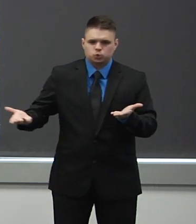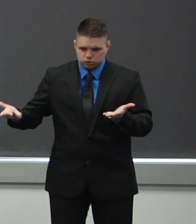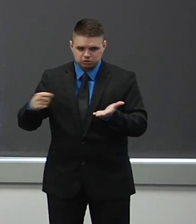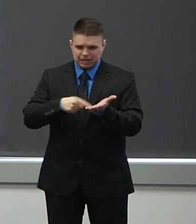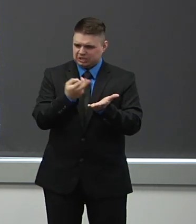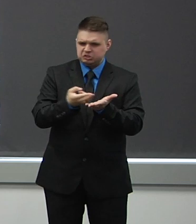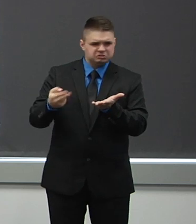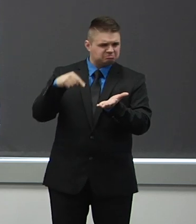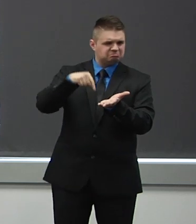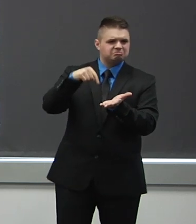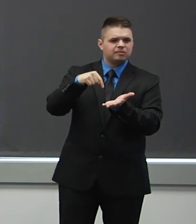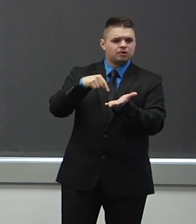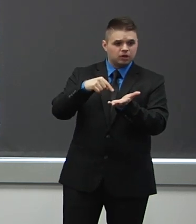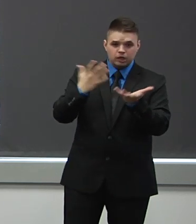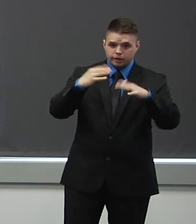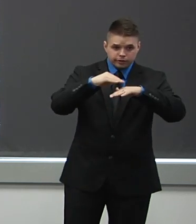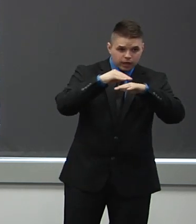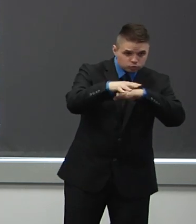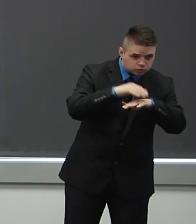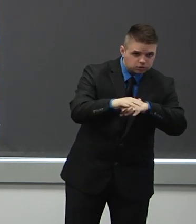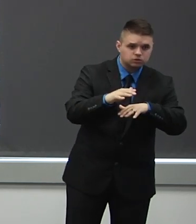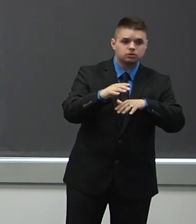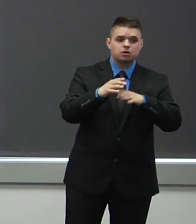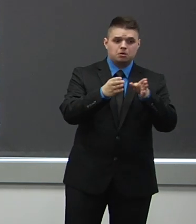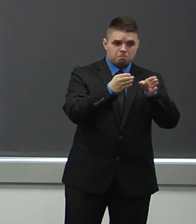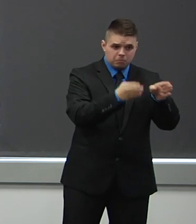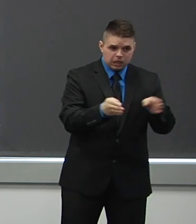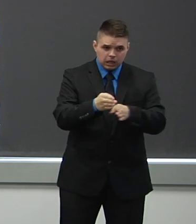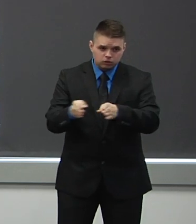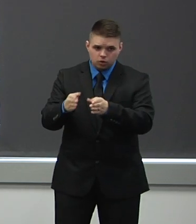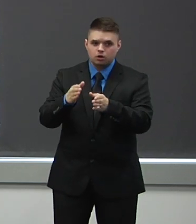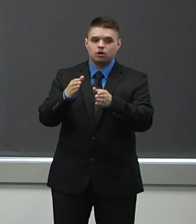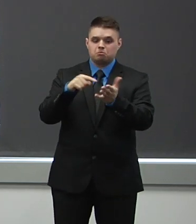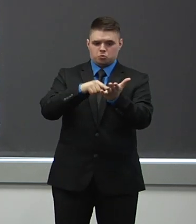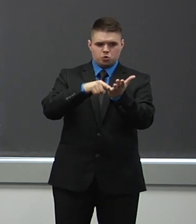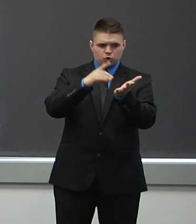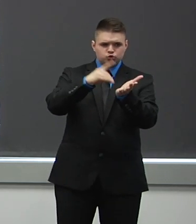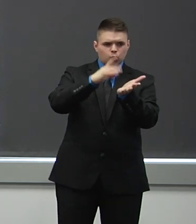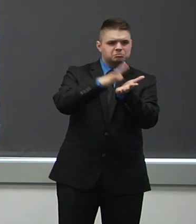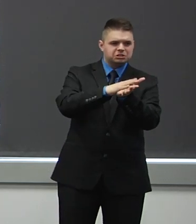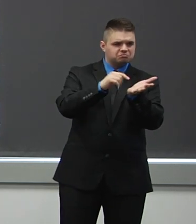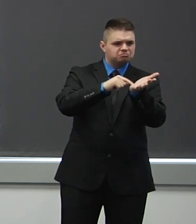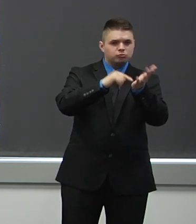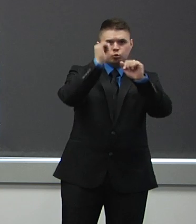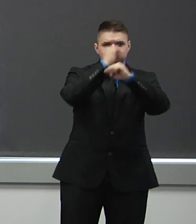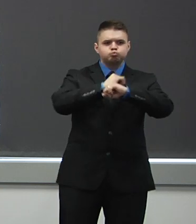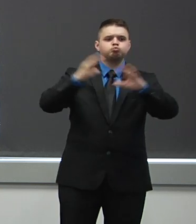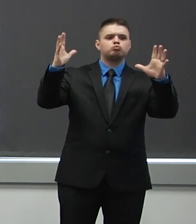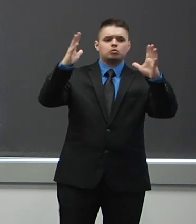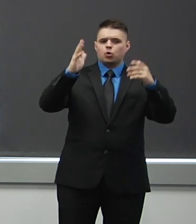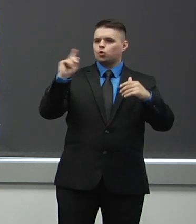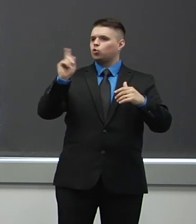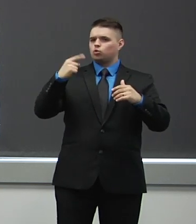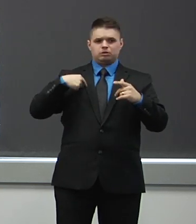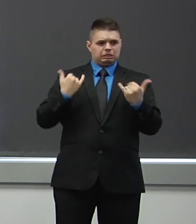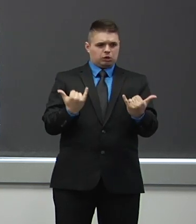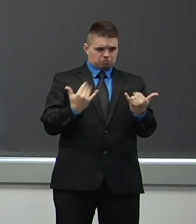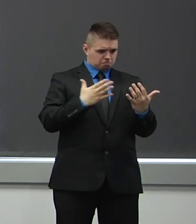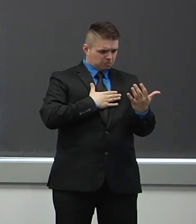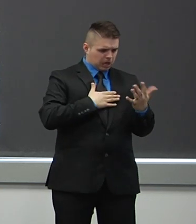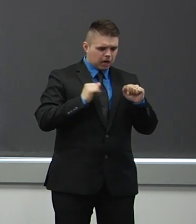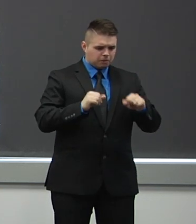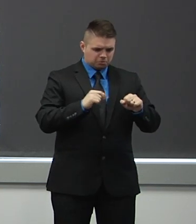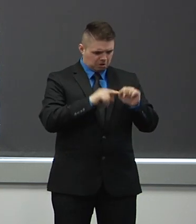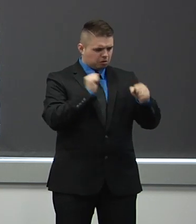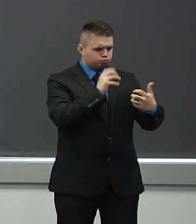includes planning documents for a school district to understand where it's at and its capabilities right now. We do have school districts